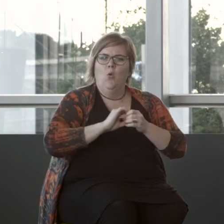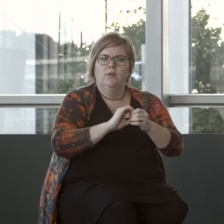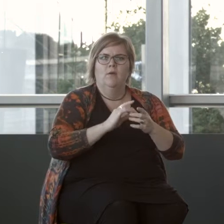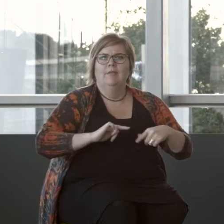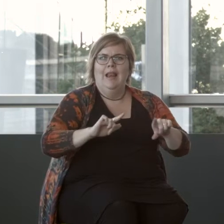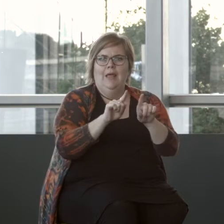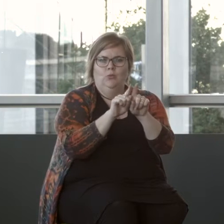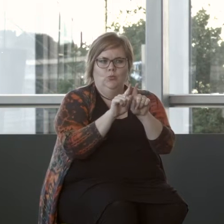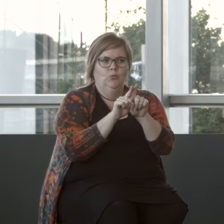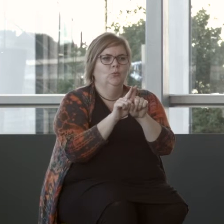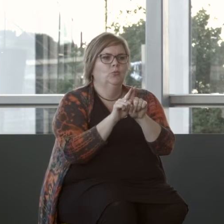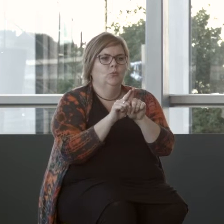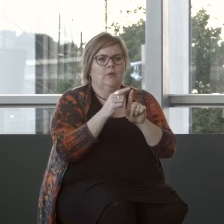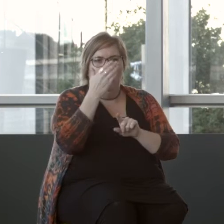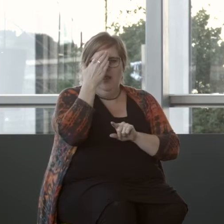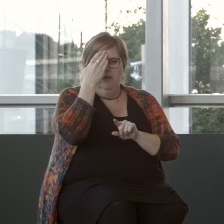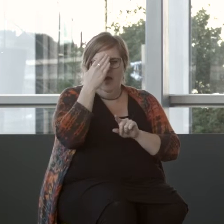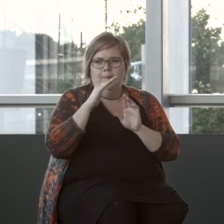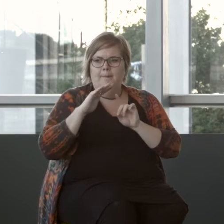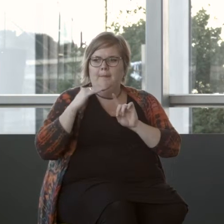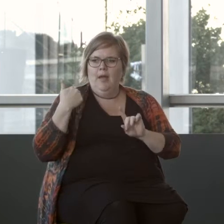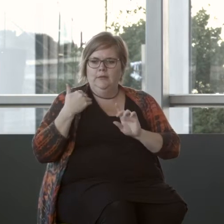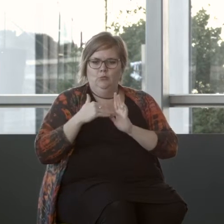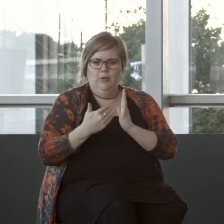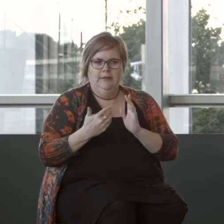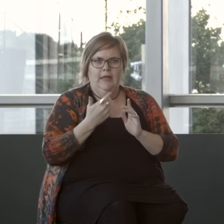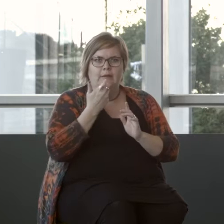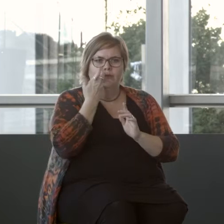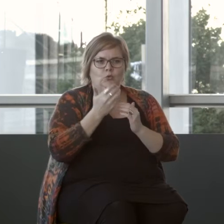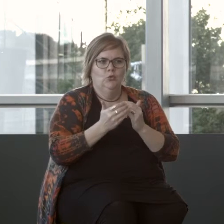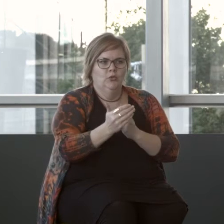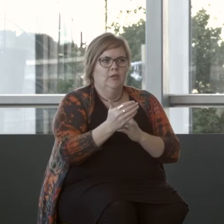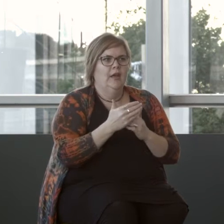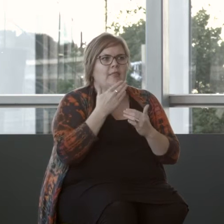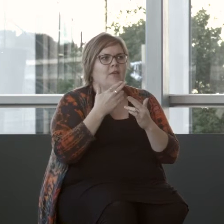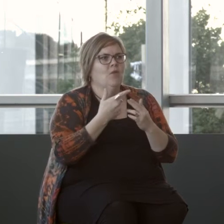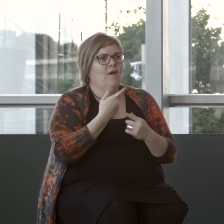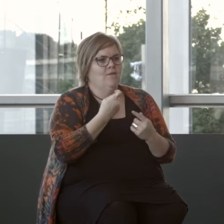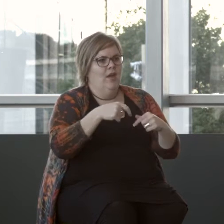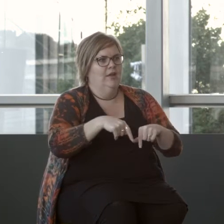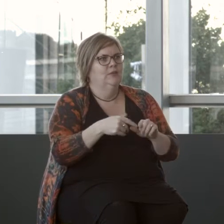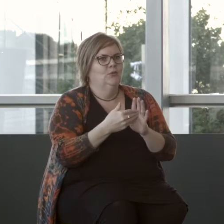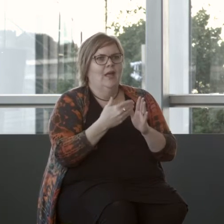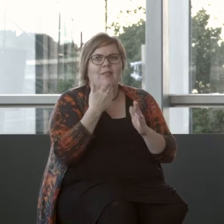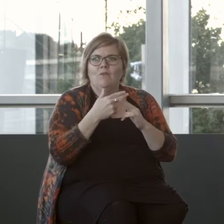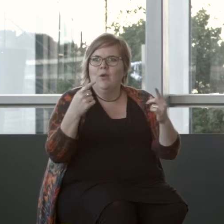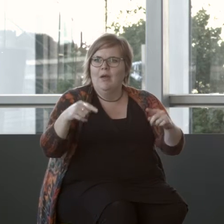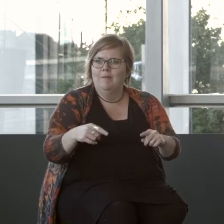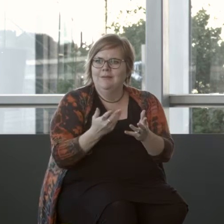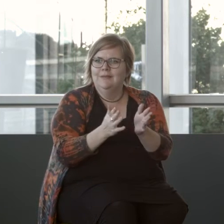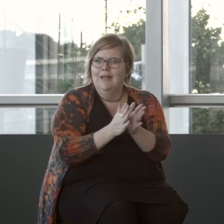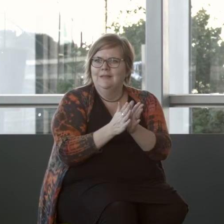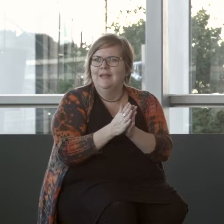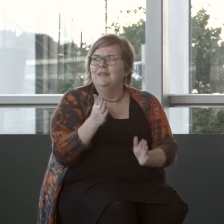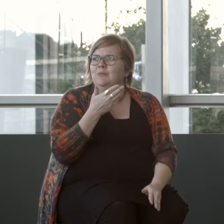and elders past, present and emerging. I'd also like to thank GOMA for having me here today and for you all coming out on a Sunday. It's